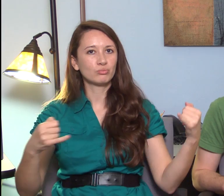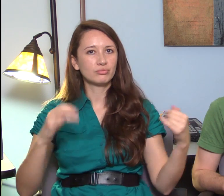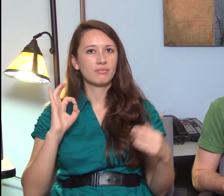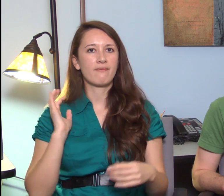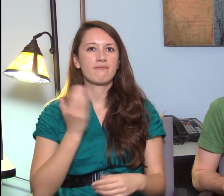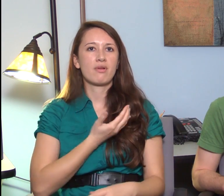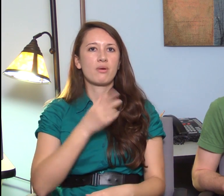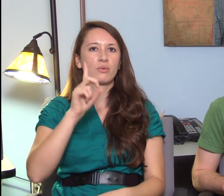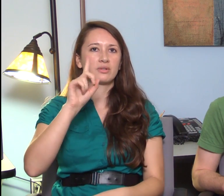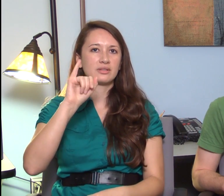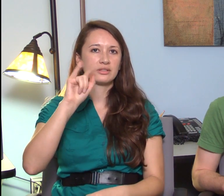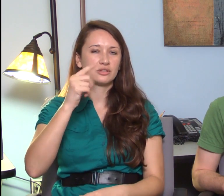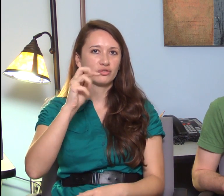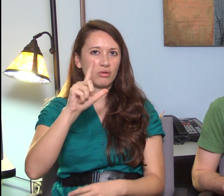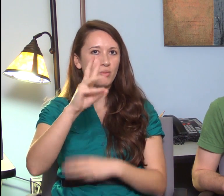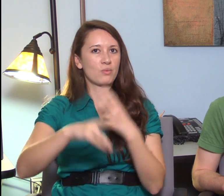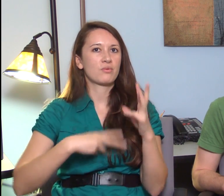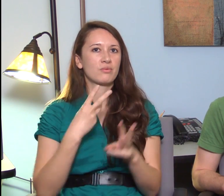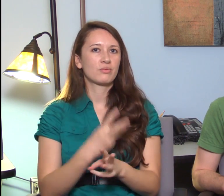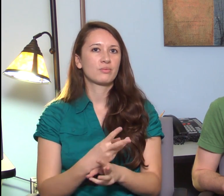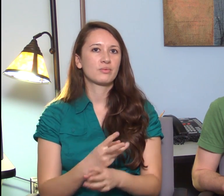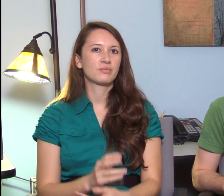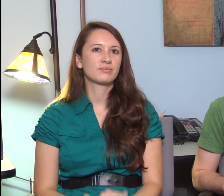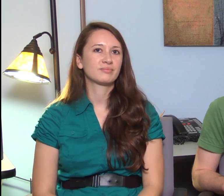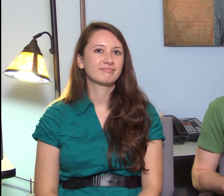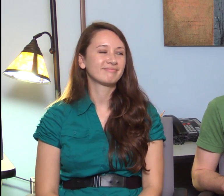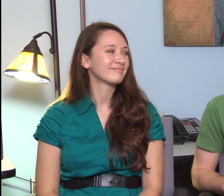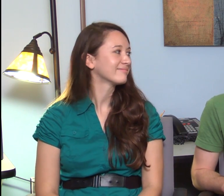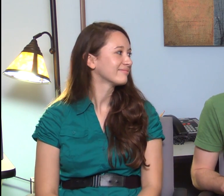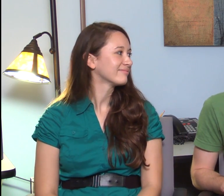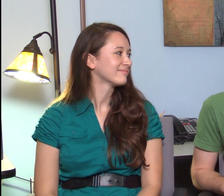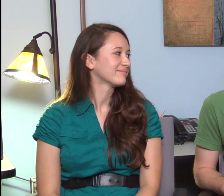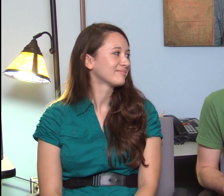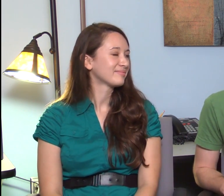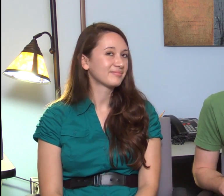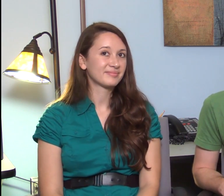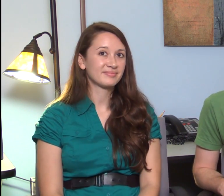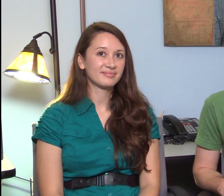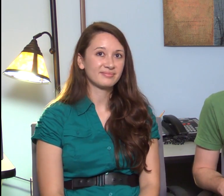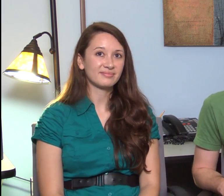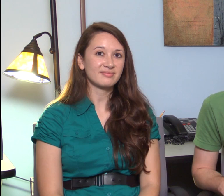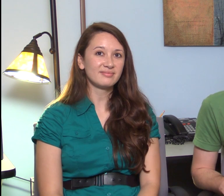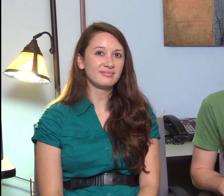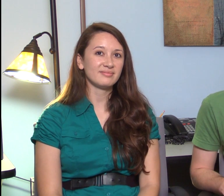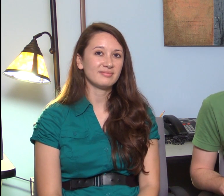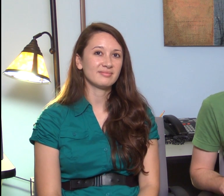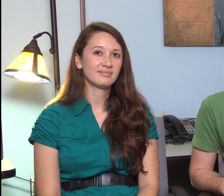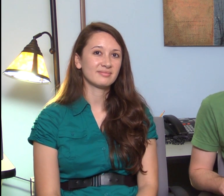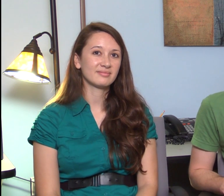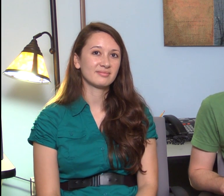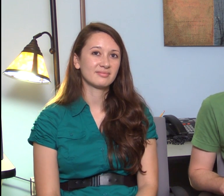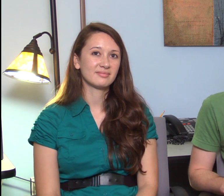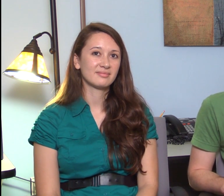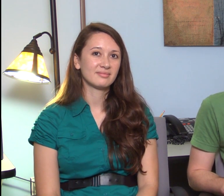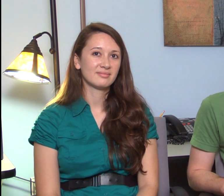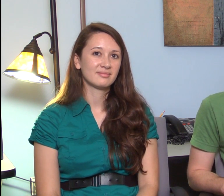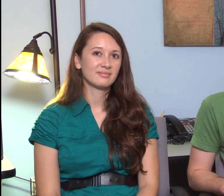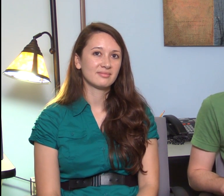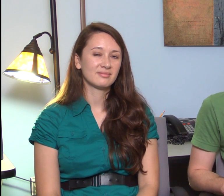They map the boundaries of our digital world. Throughout this project, they highlight that the boundaries we encounter in digital media